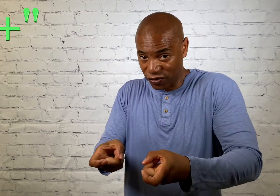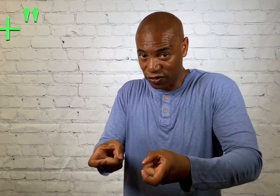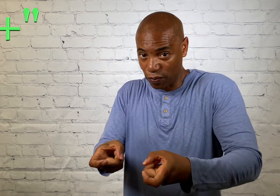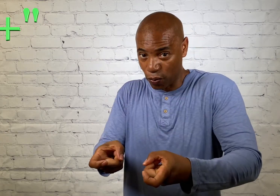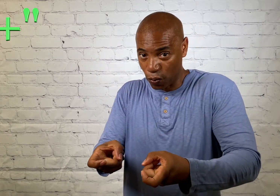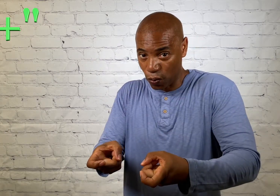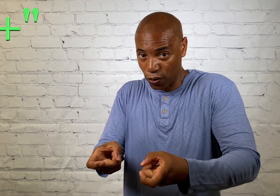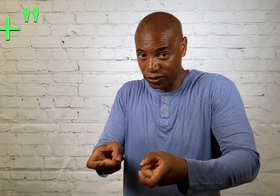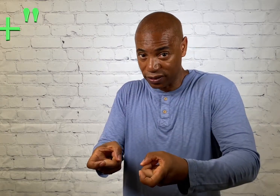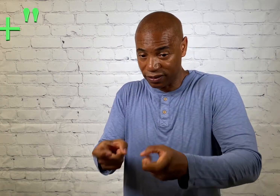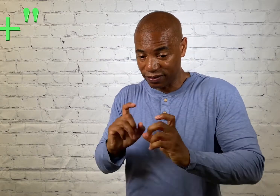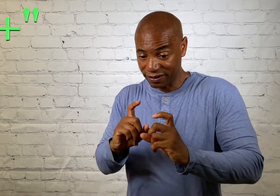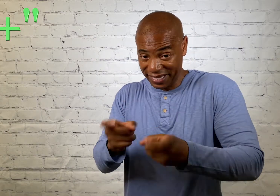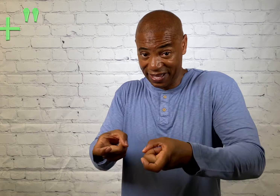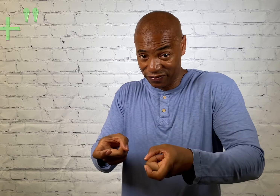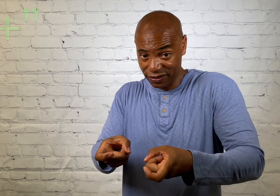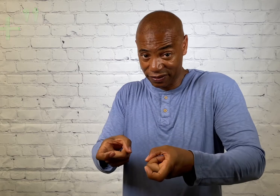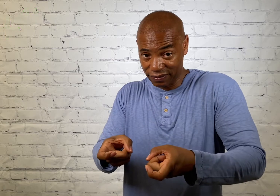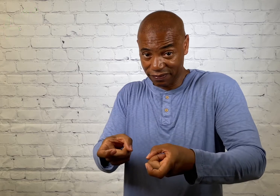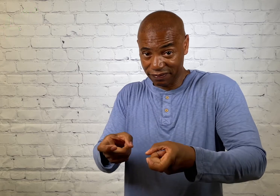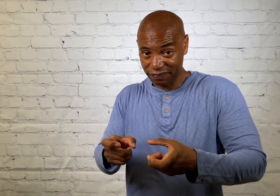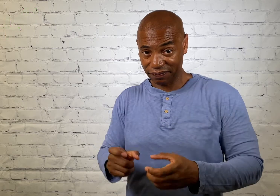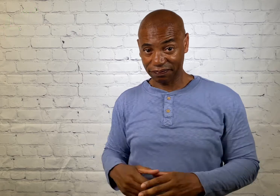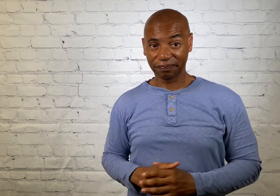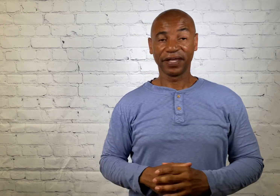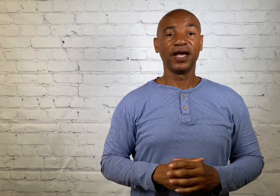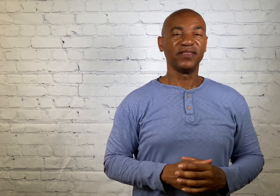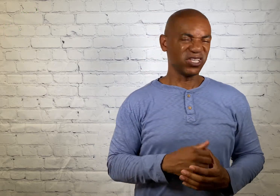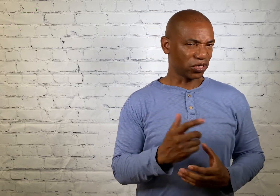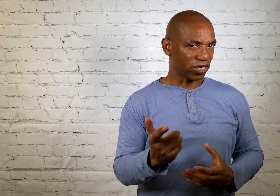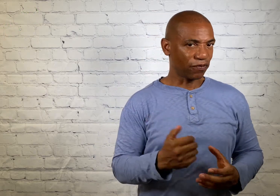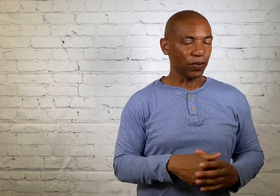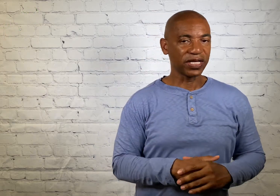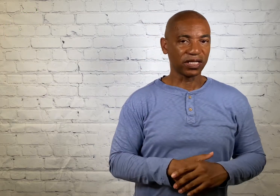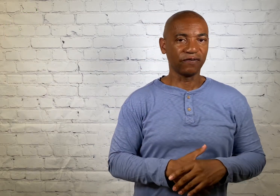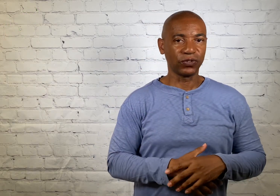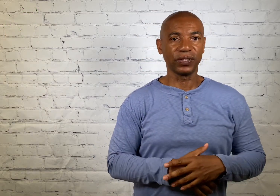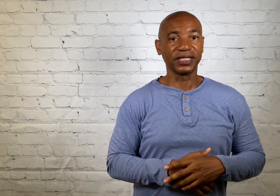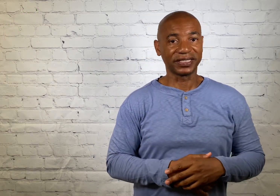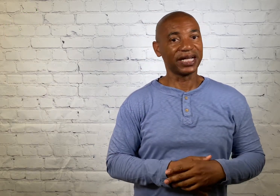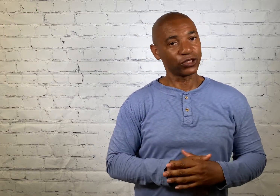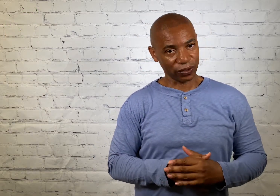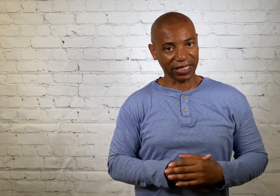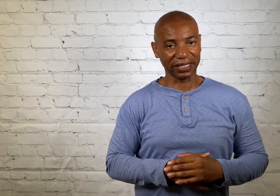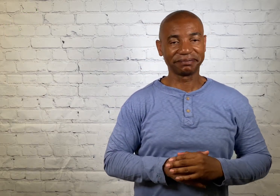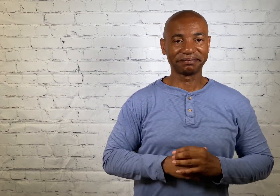them a reward, gift. These are different ways of doing the sign treating.